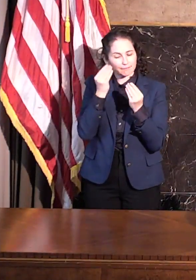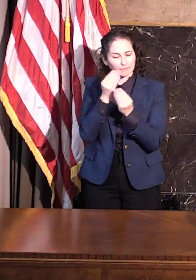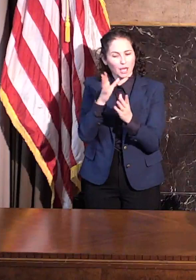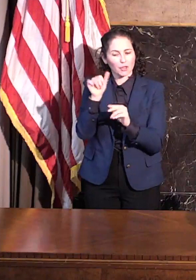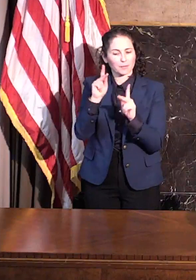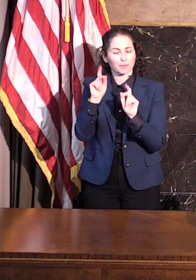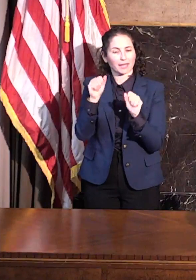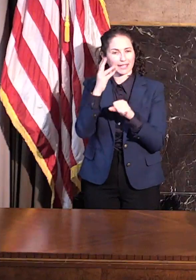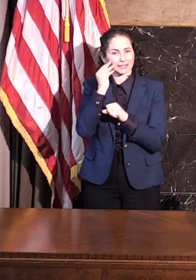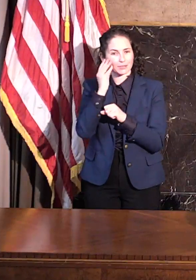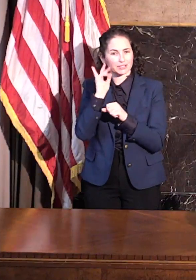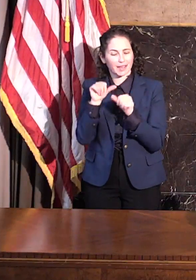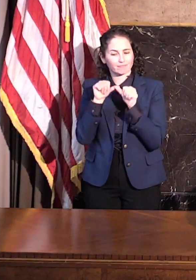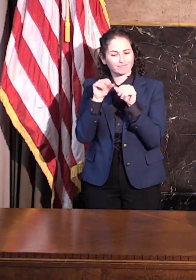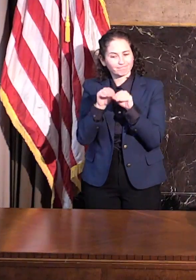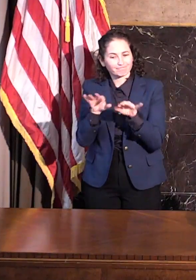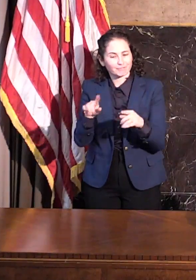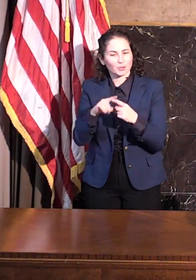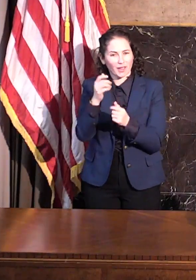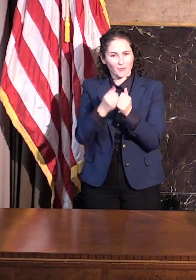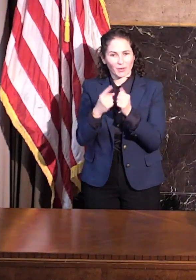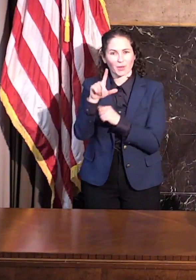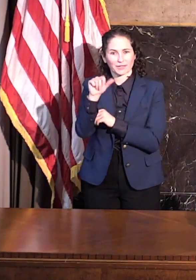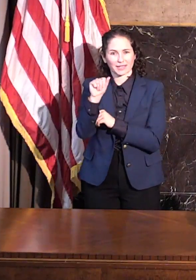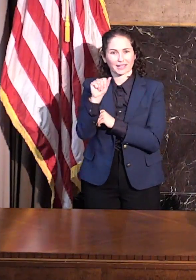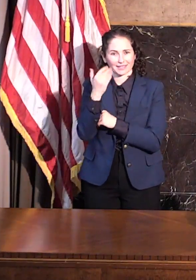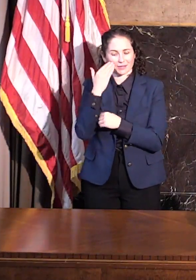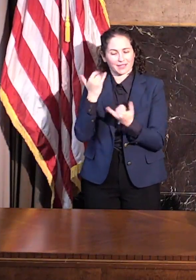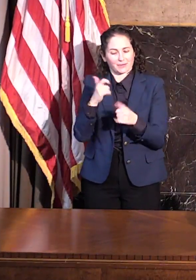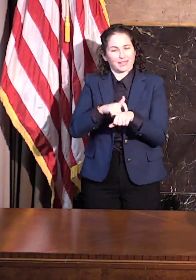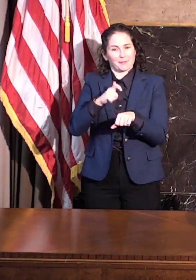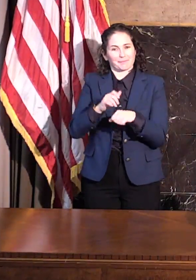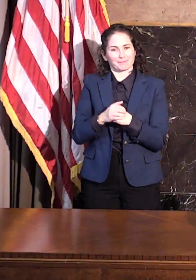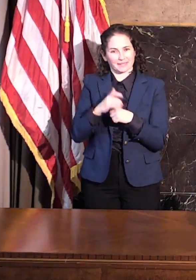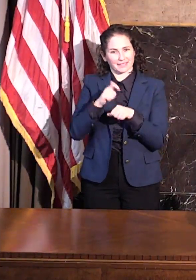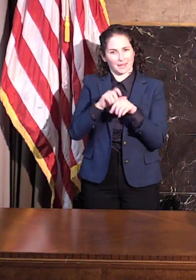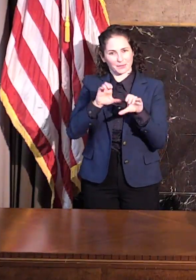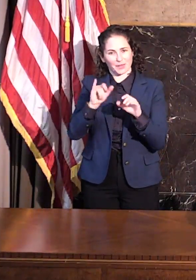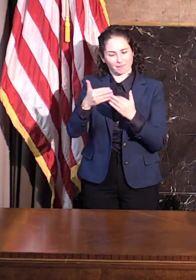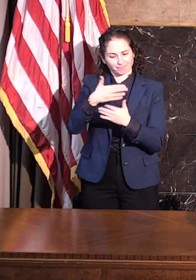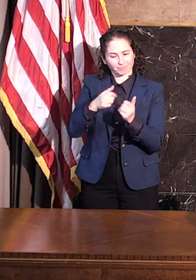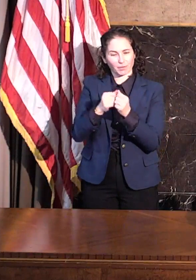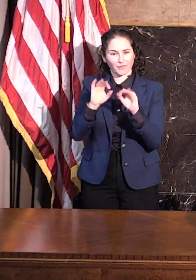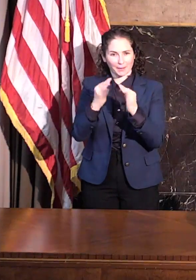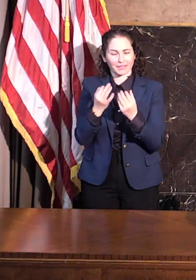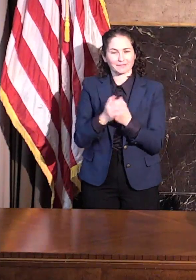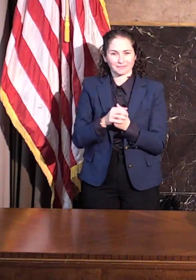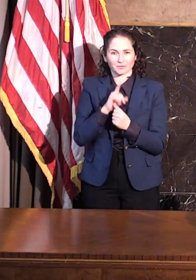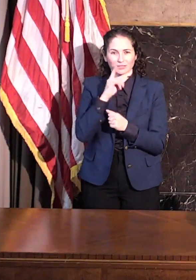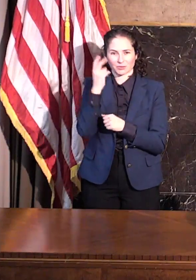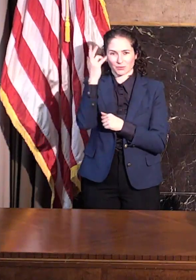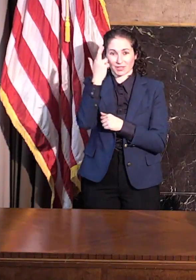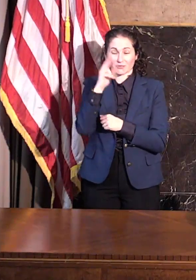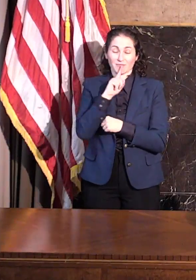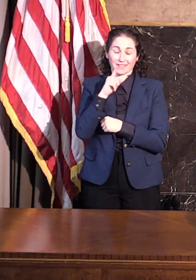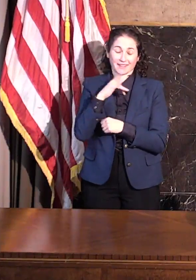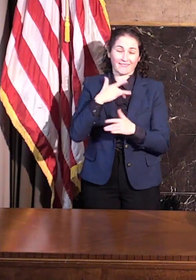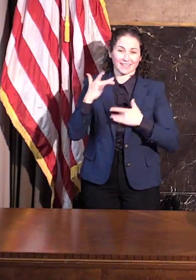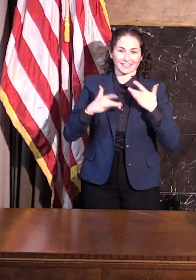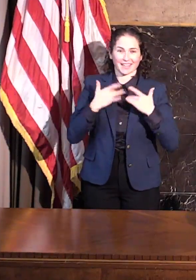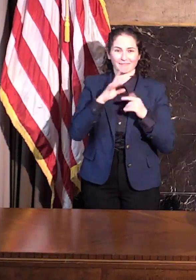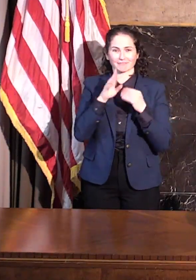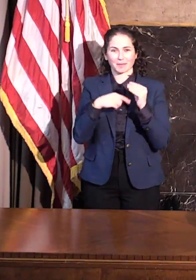able to spend it without a mask, without distancing. And to me and her, that's just worth everything in the world. And what this campaign is